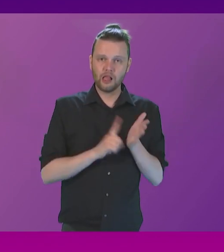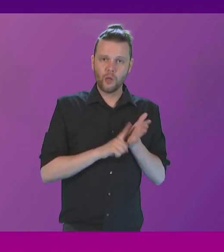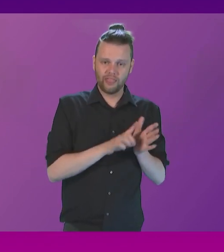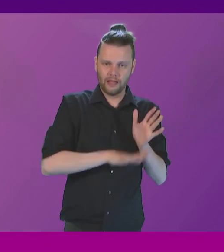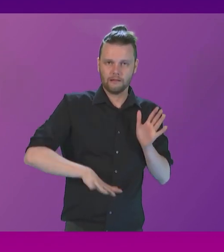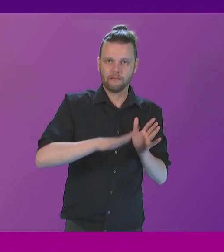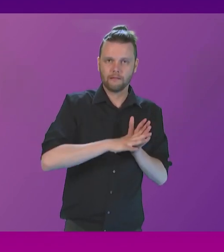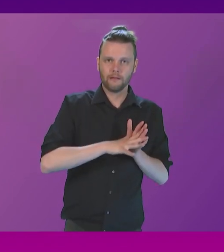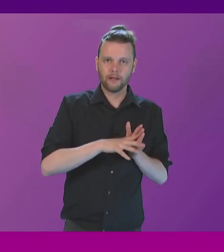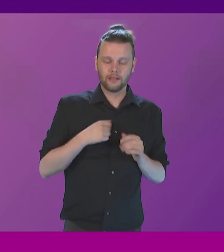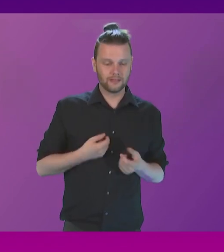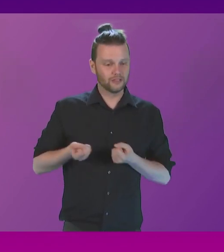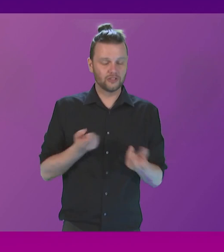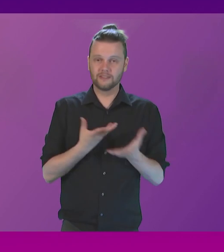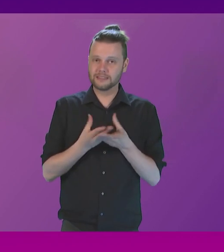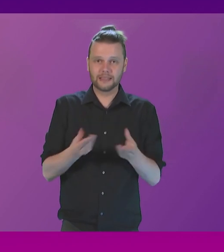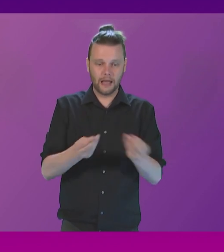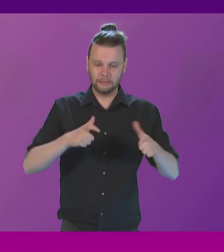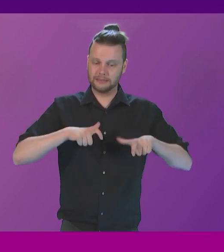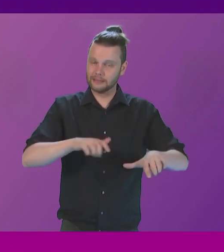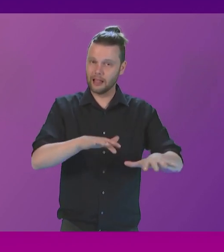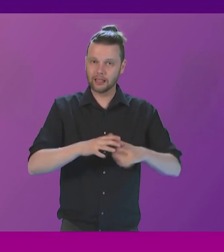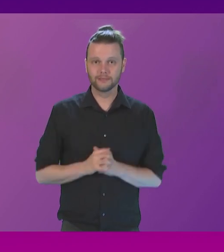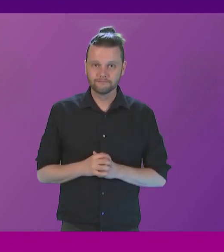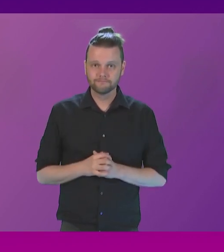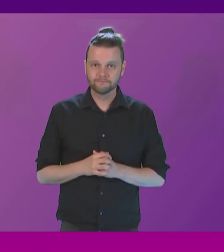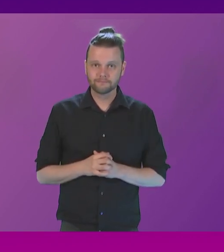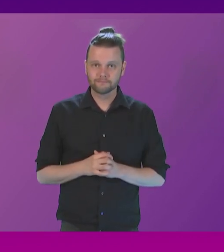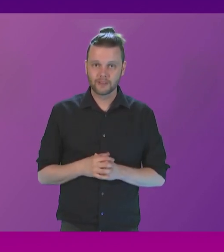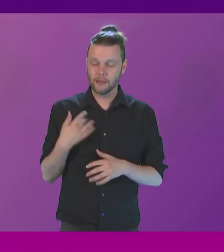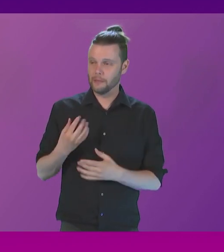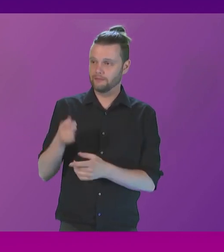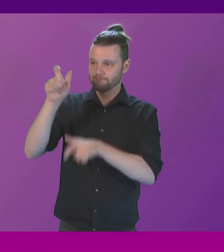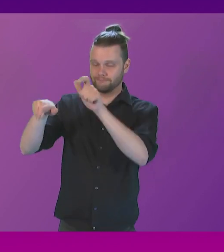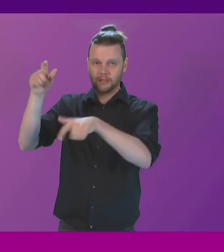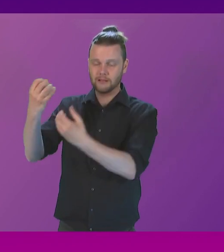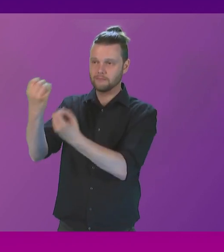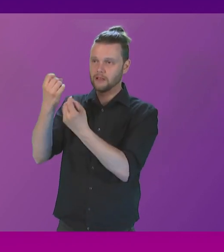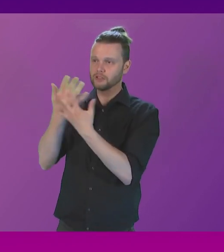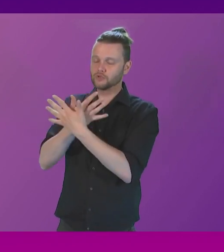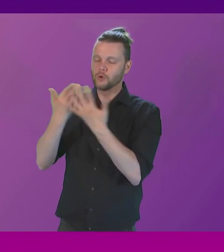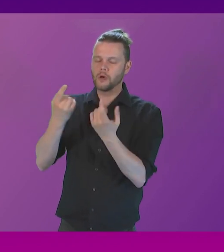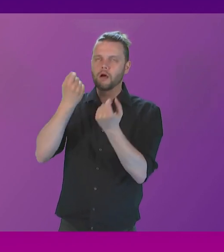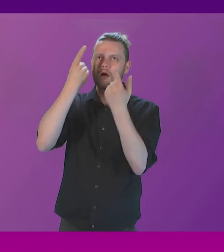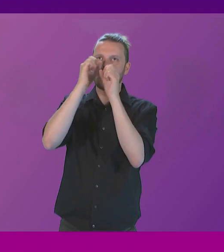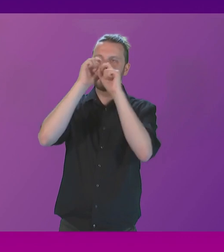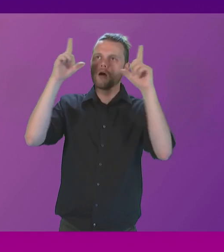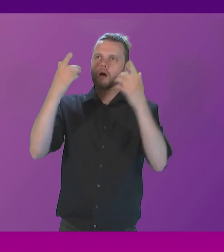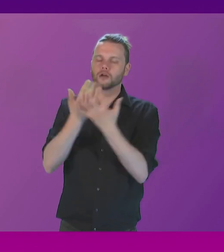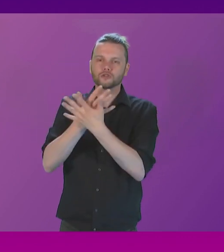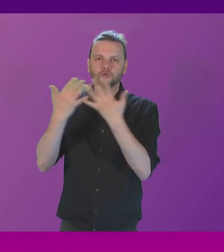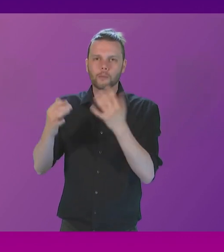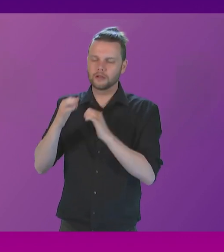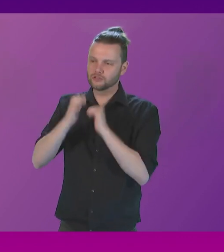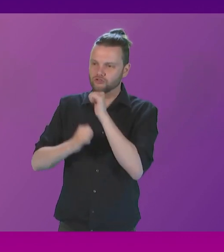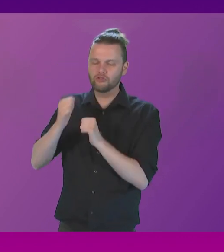there are service gaps. My constituents have already given me and others so much insight and provided so much